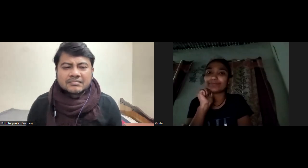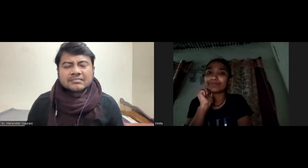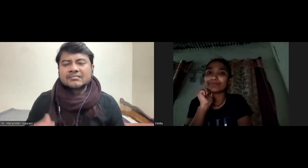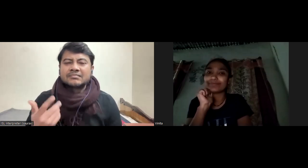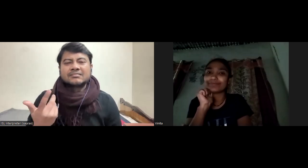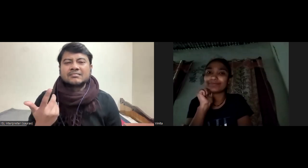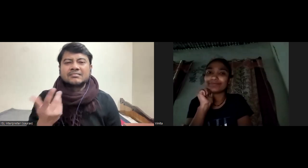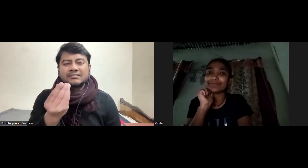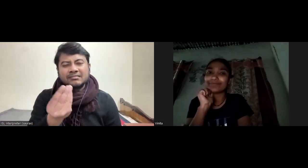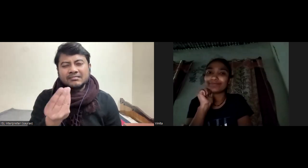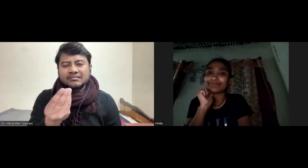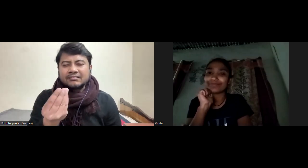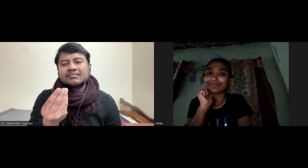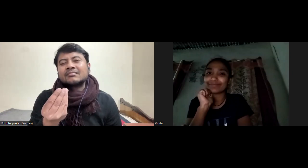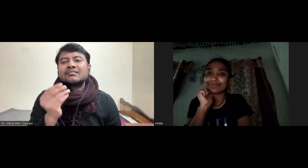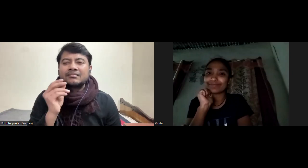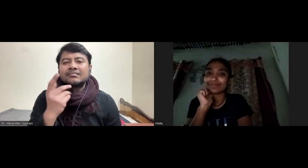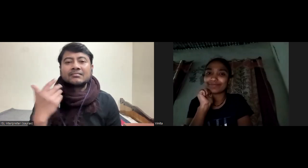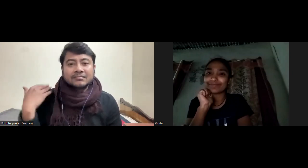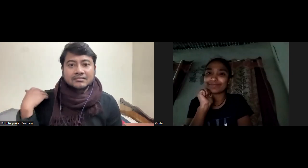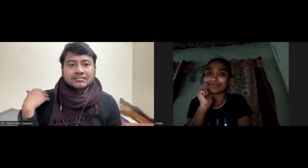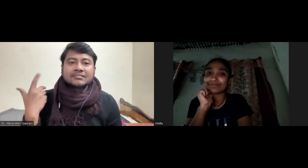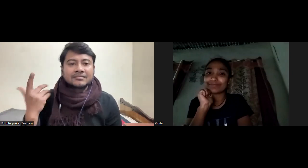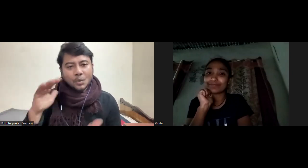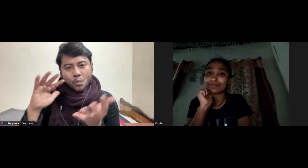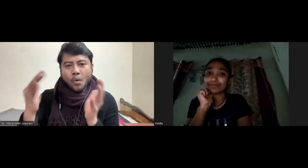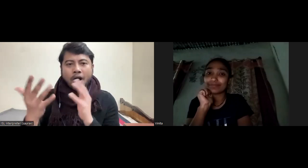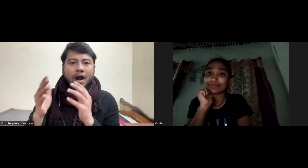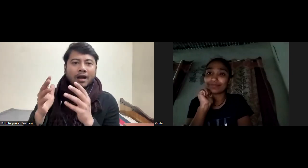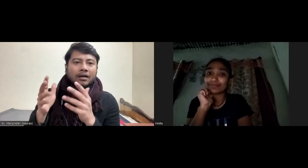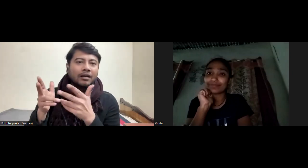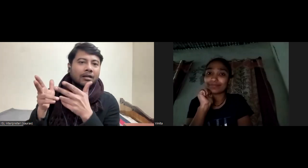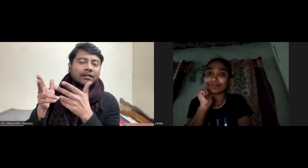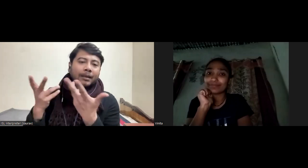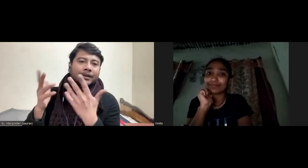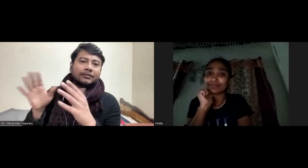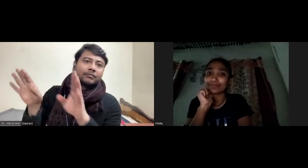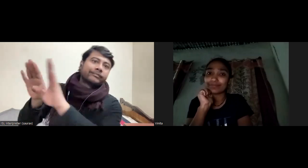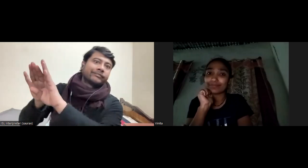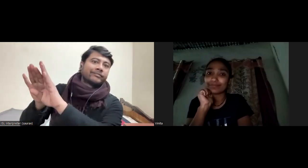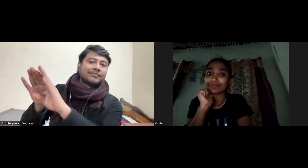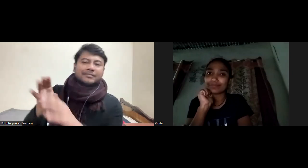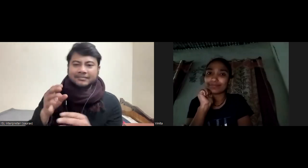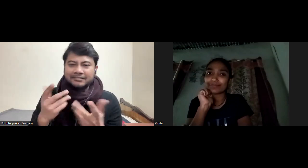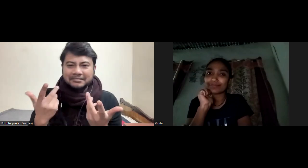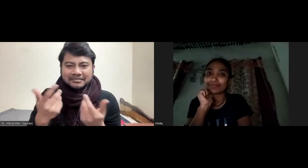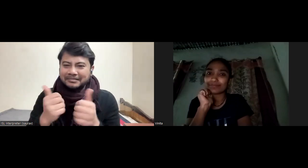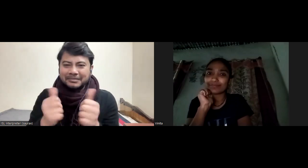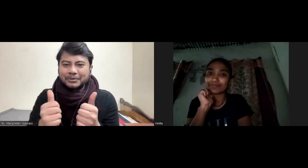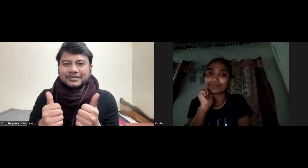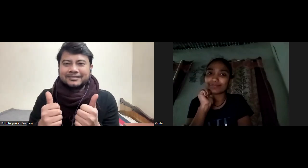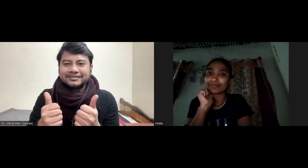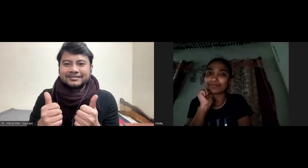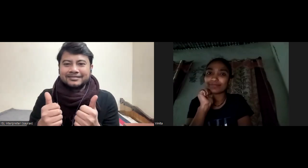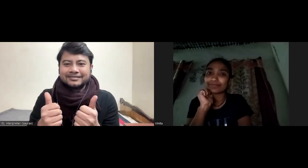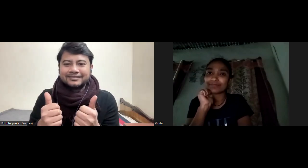world. Uh, we have to take everything in our stride. We cannot totally shut